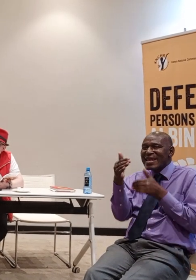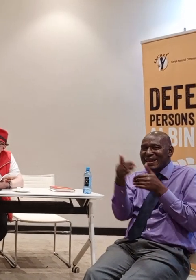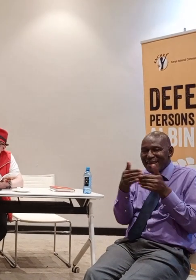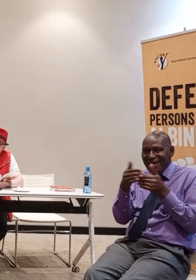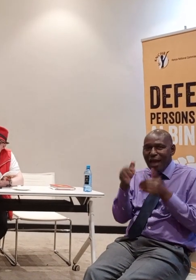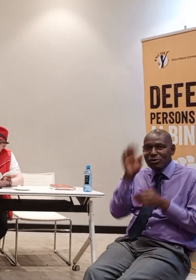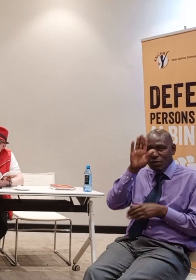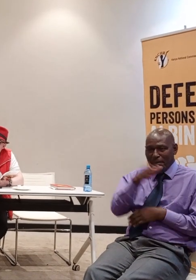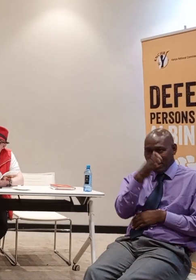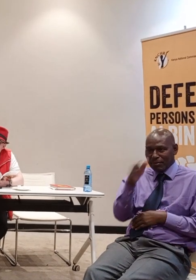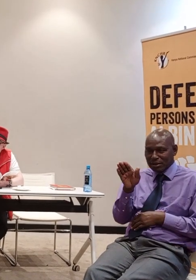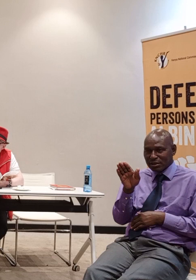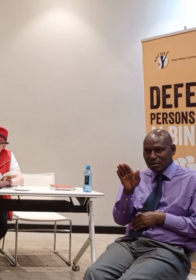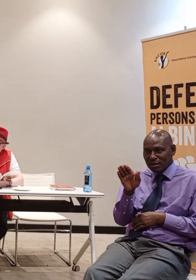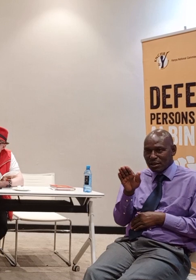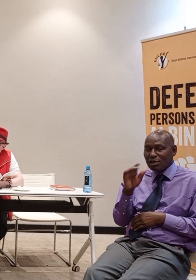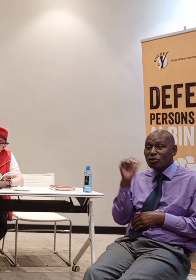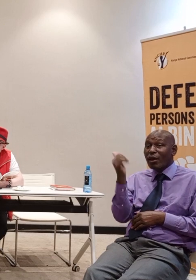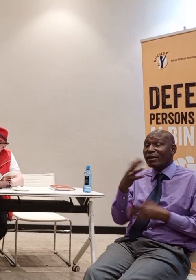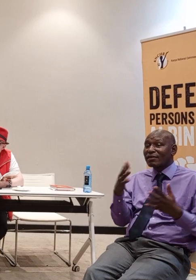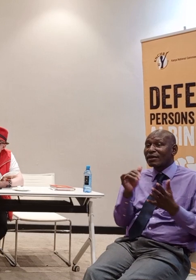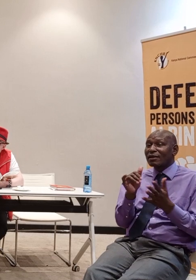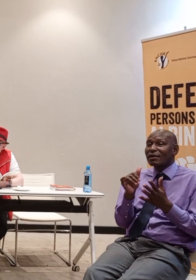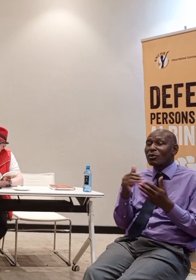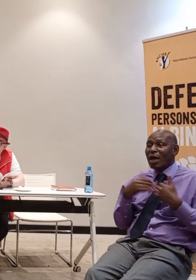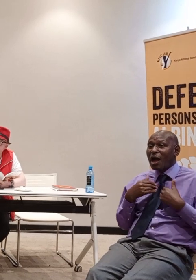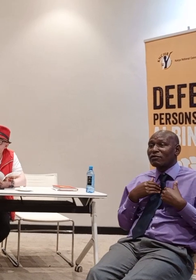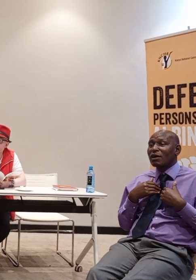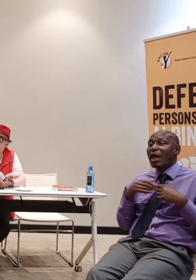parliament, and therefore anything we have as a problem,